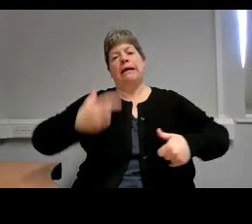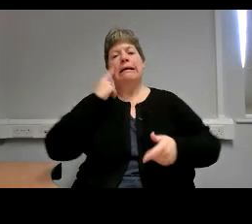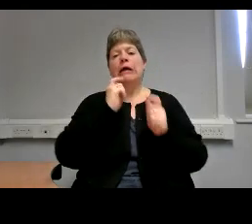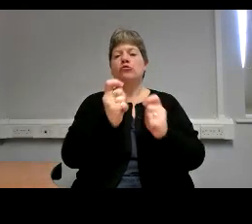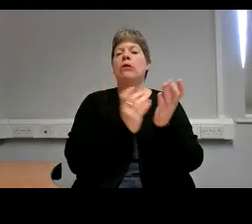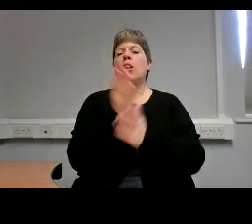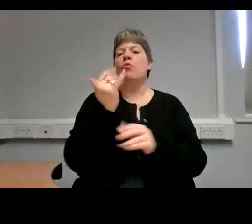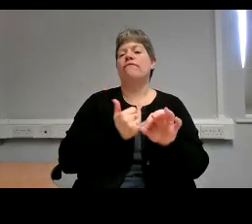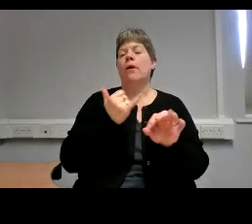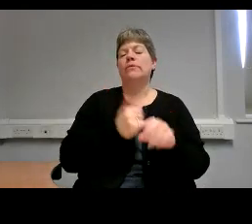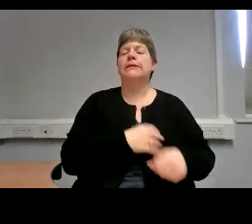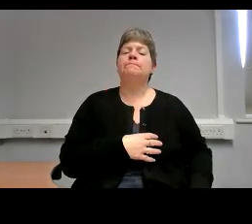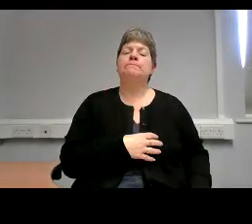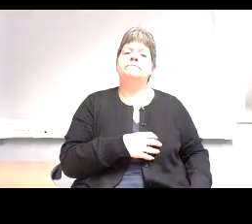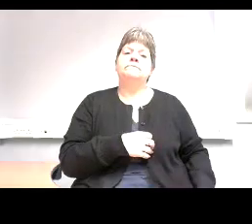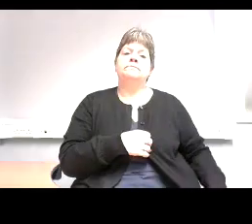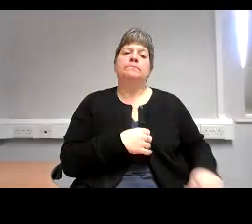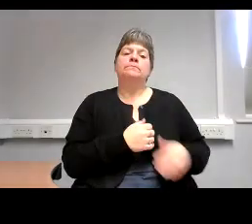about earlier.